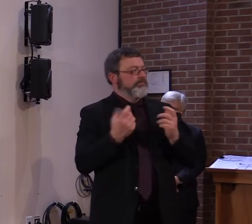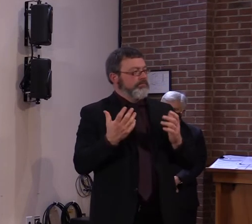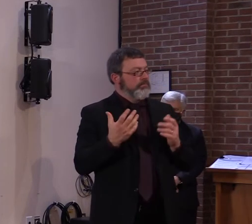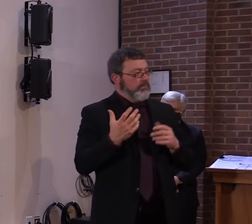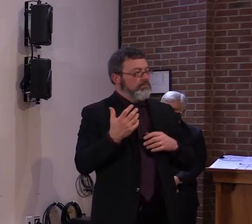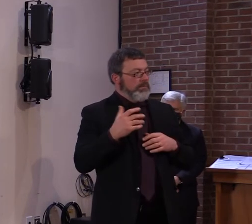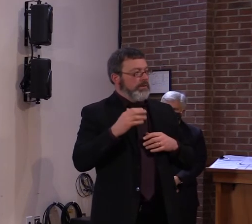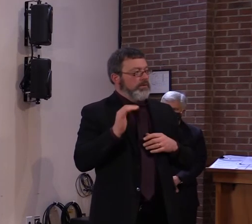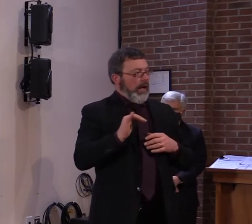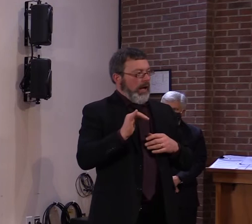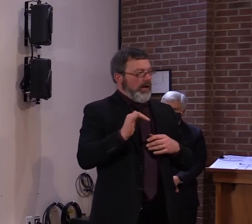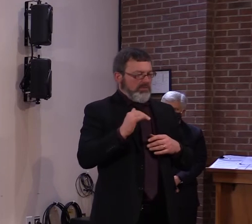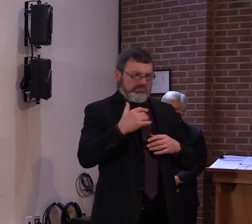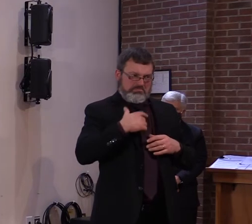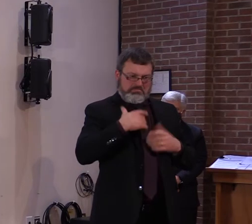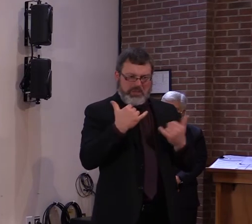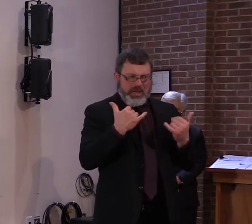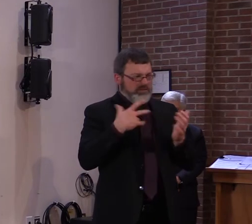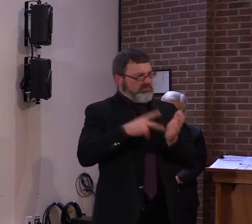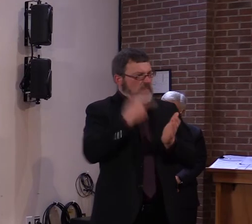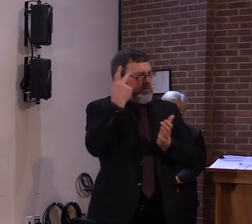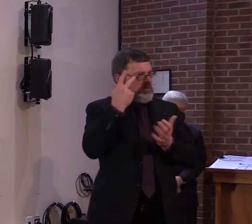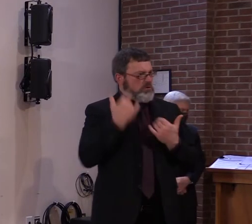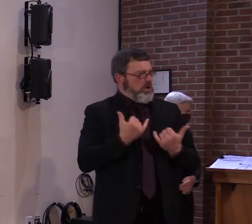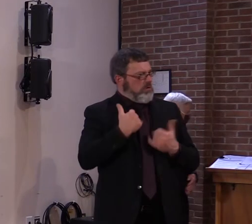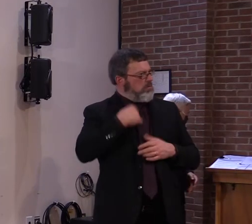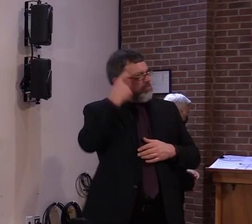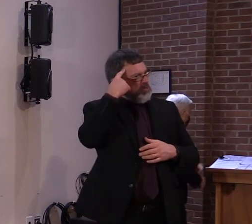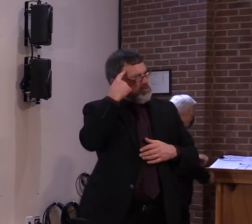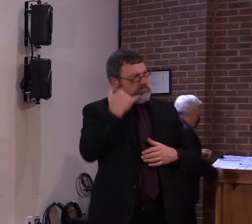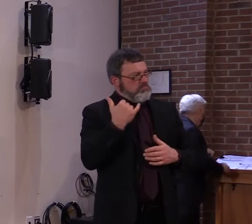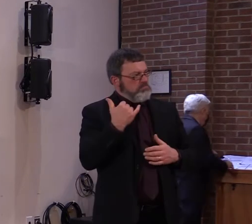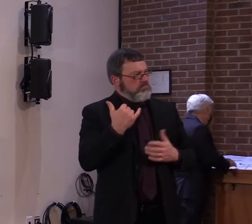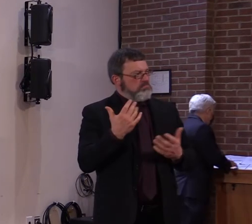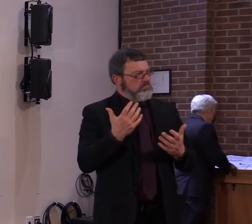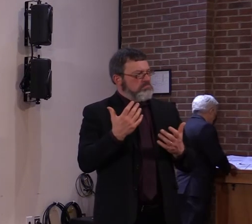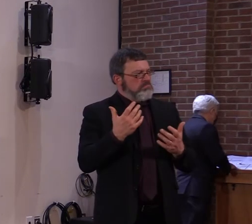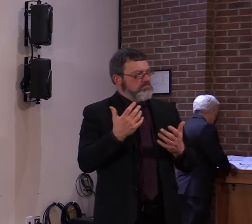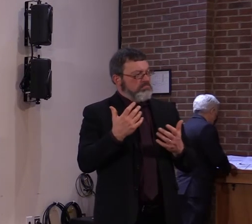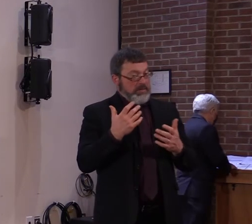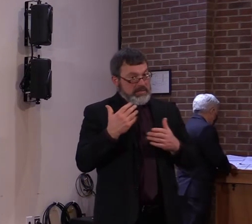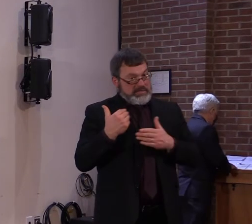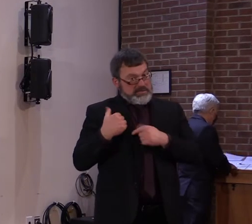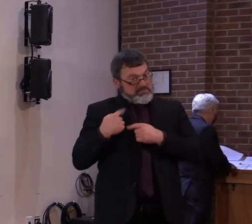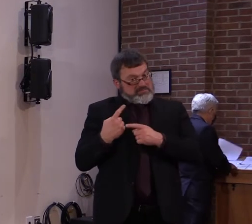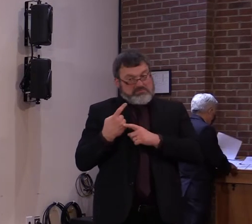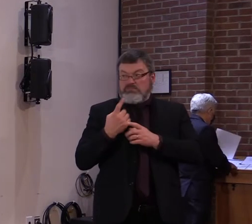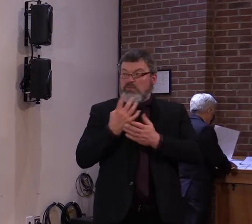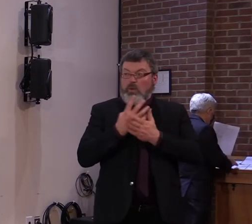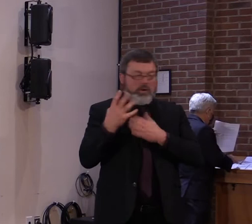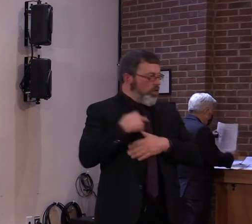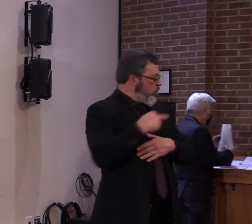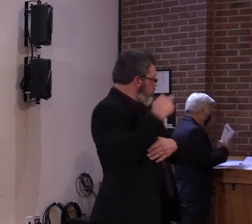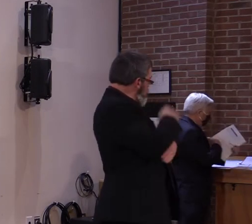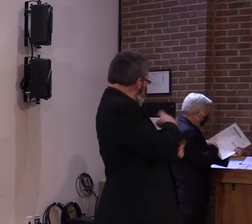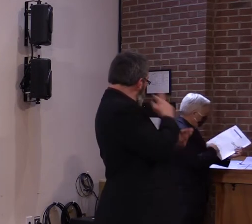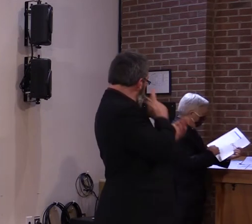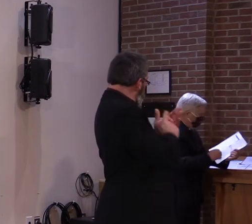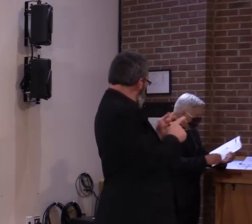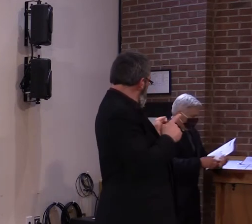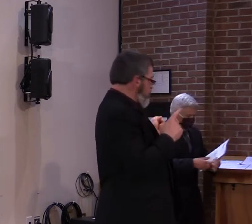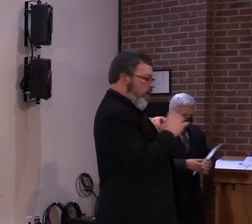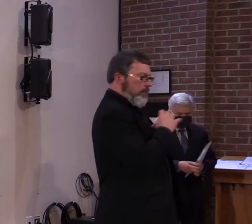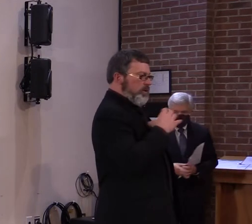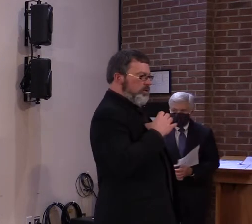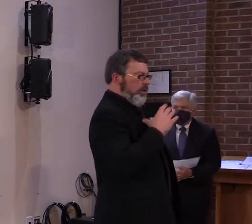had initially and even over the last month or so. So I feel good about the plan. I don't know if Secretary Smith